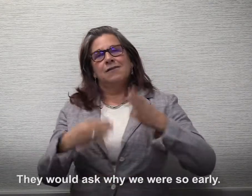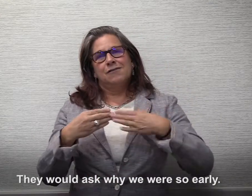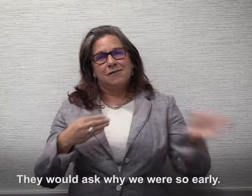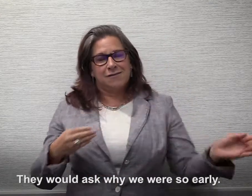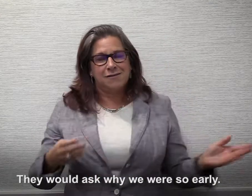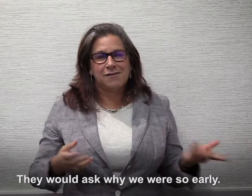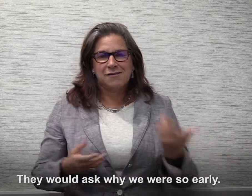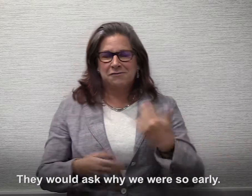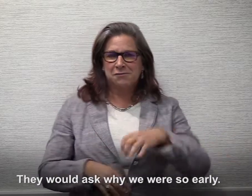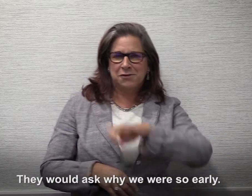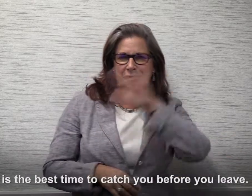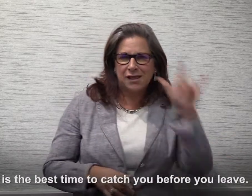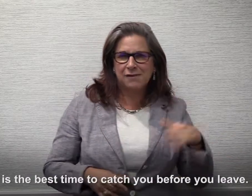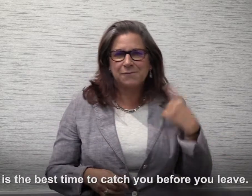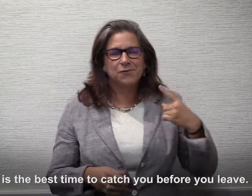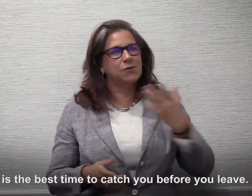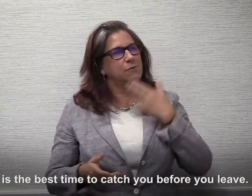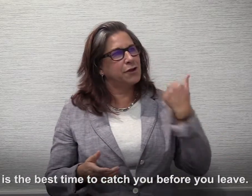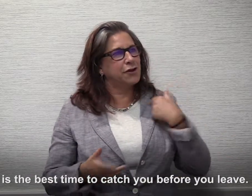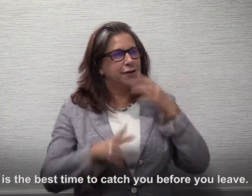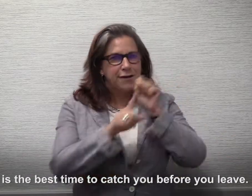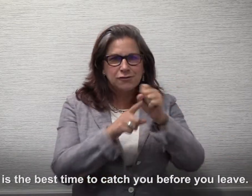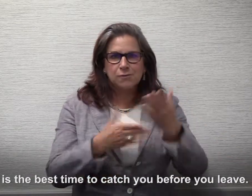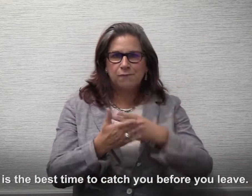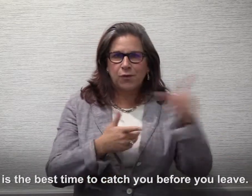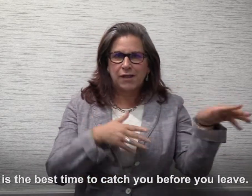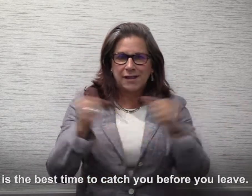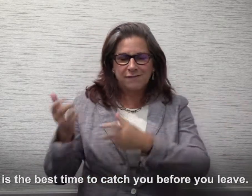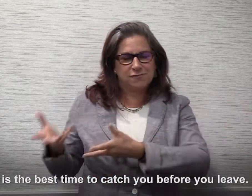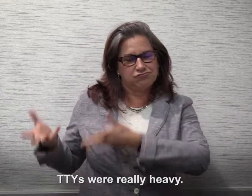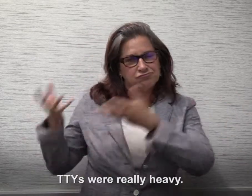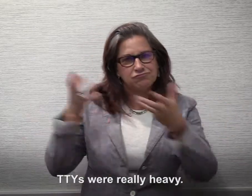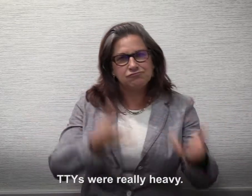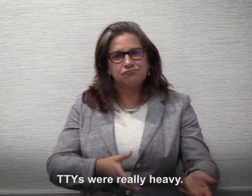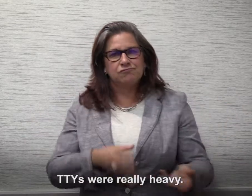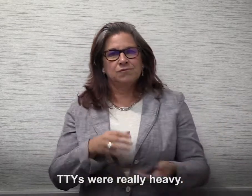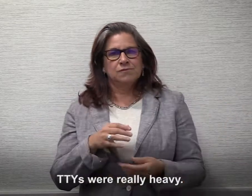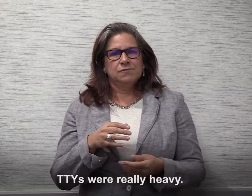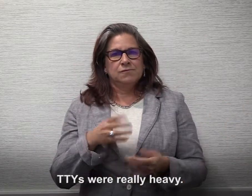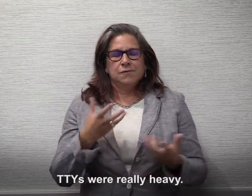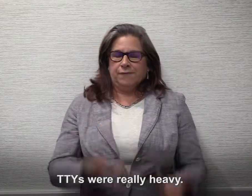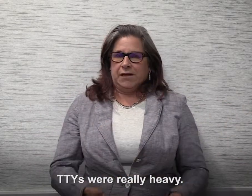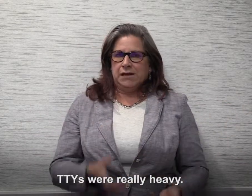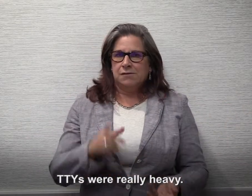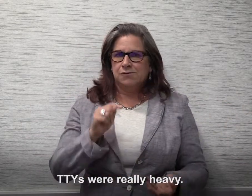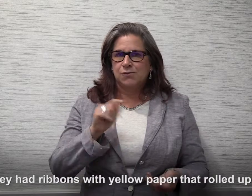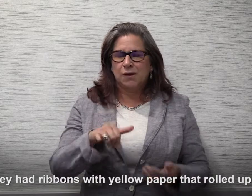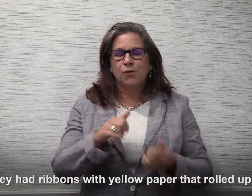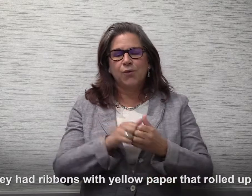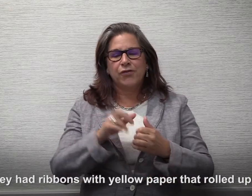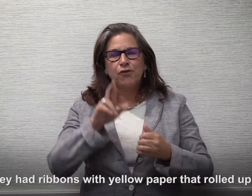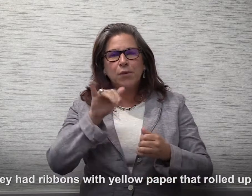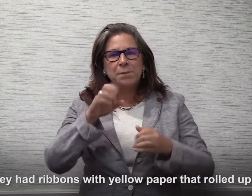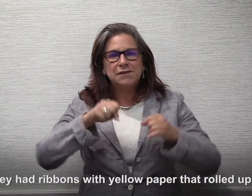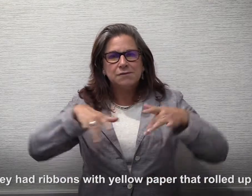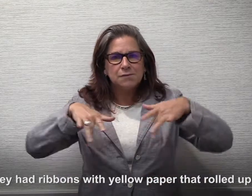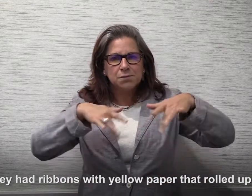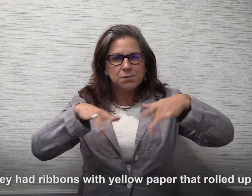ask why we were so early. It is the best time to catch you before you leave. TTYs were really heavy. They had ribbons with